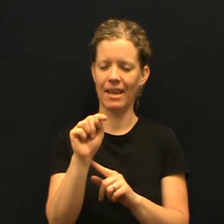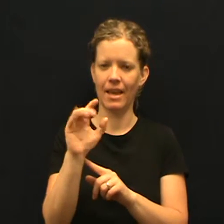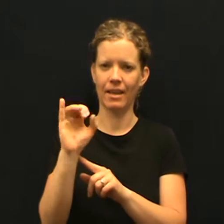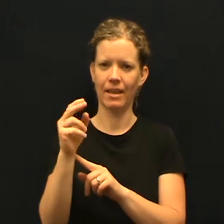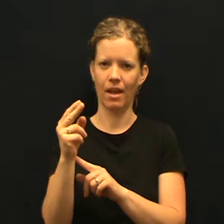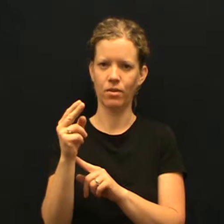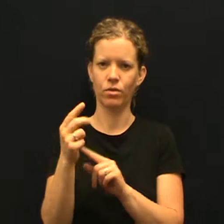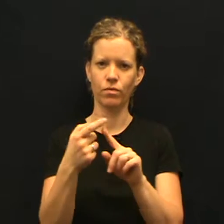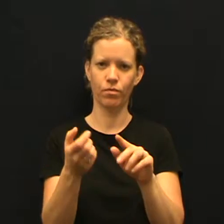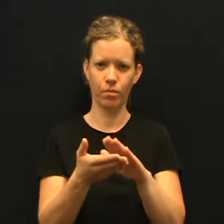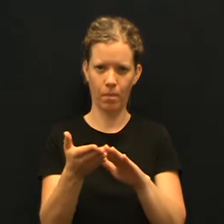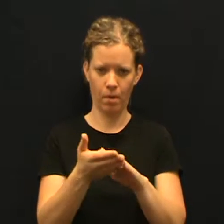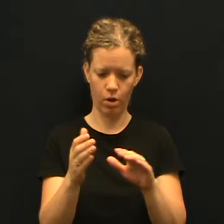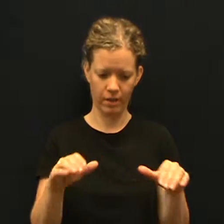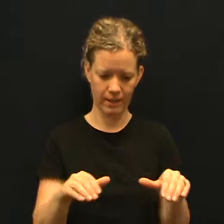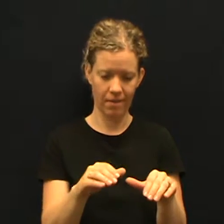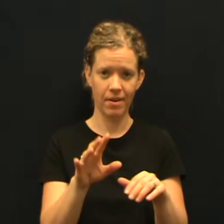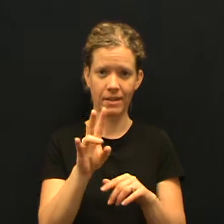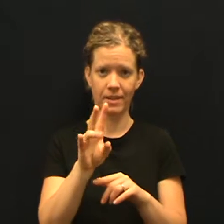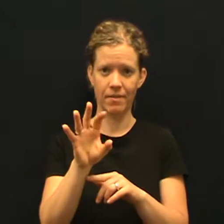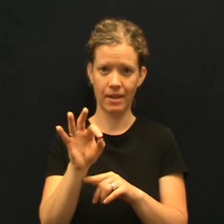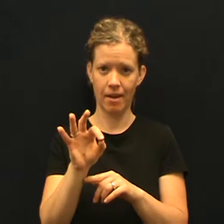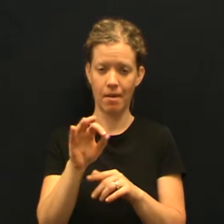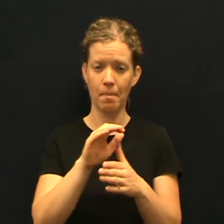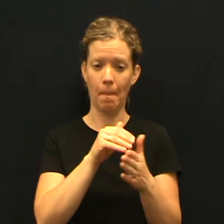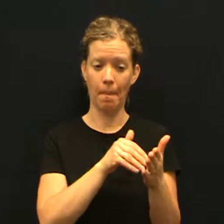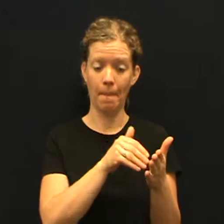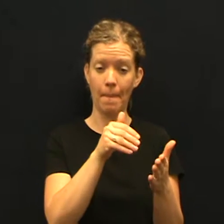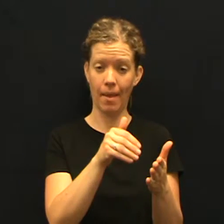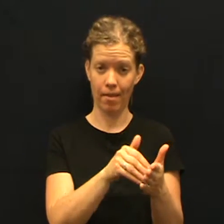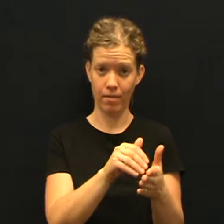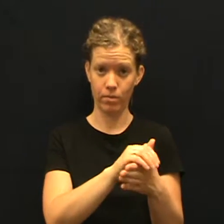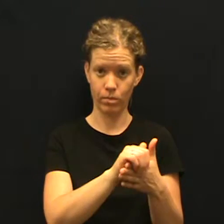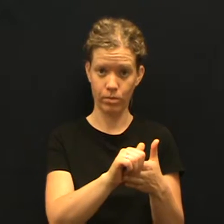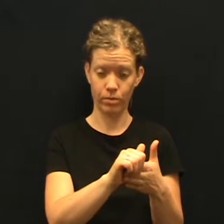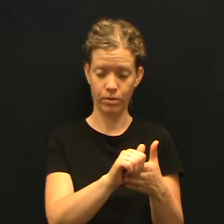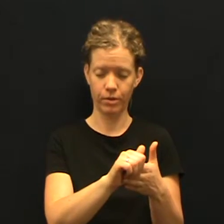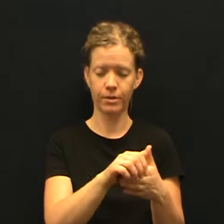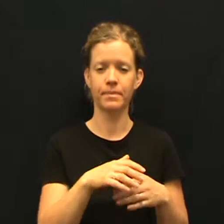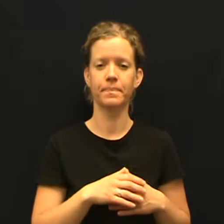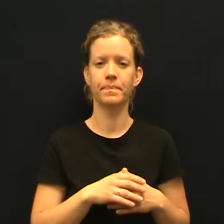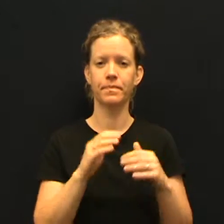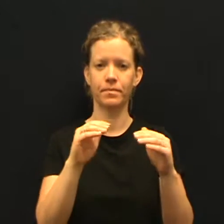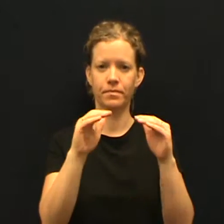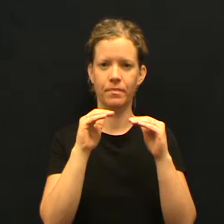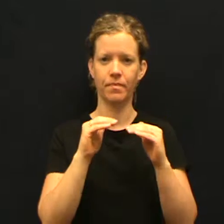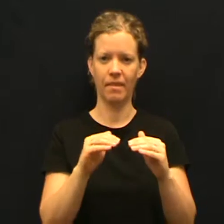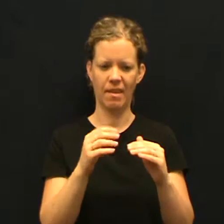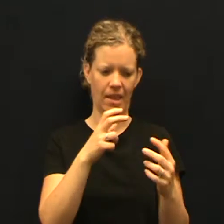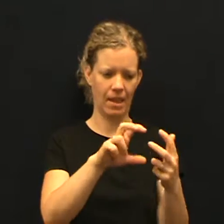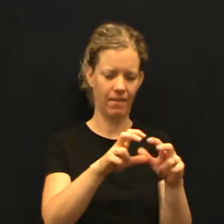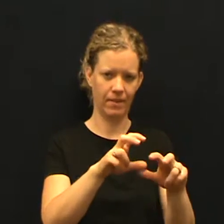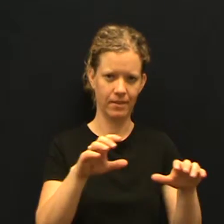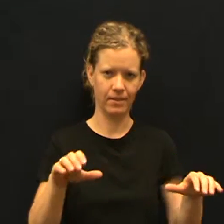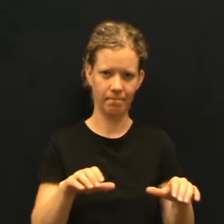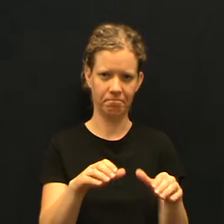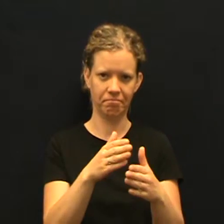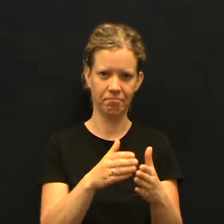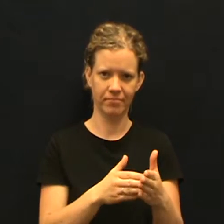operating activities of 79 million. Now we are looking at the investing activities section, and this shows that